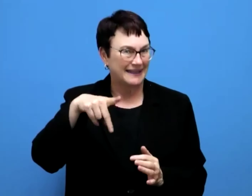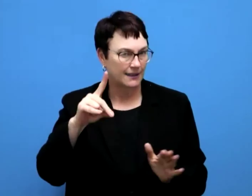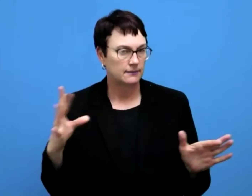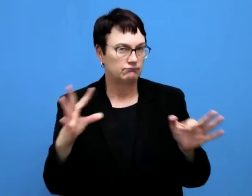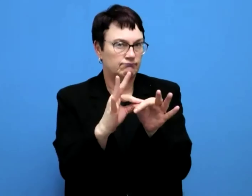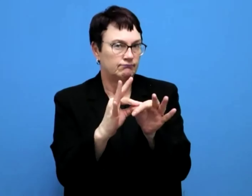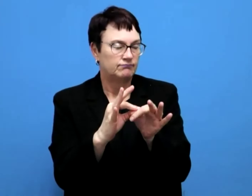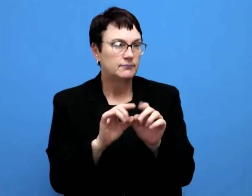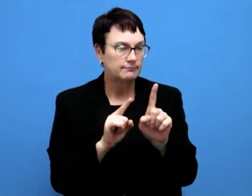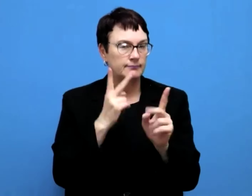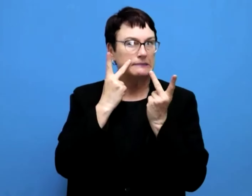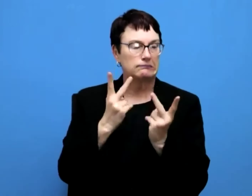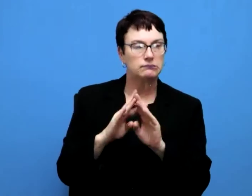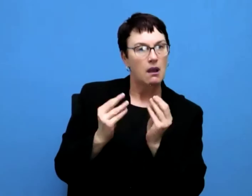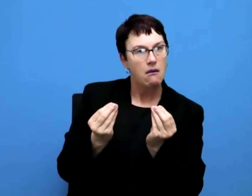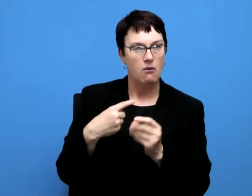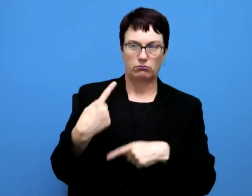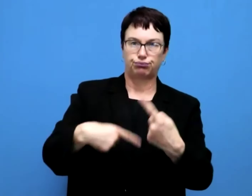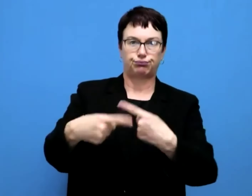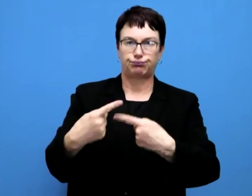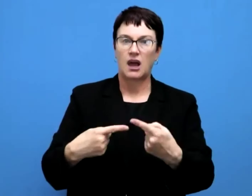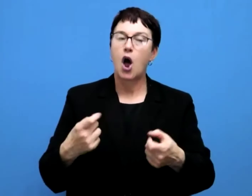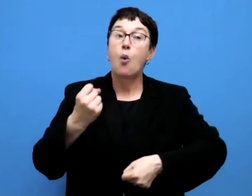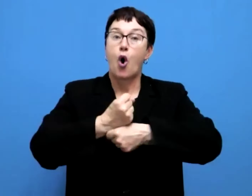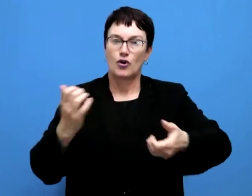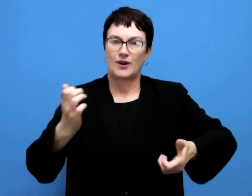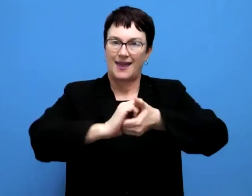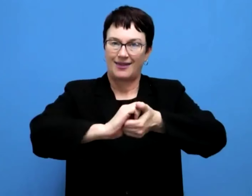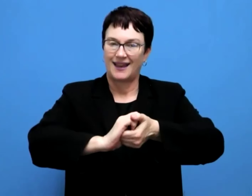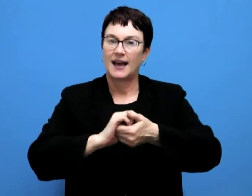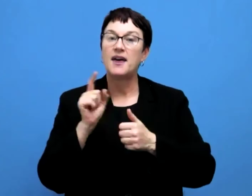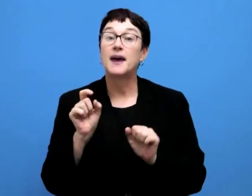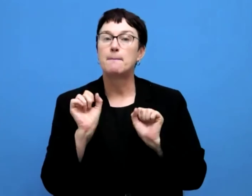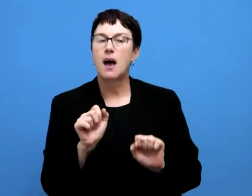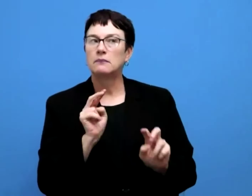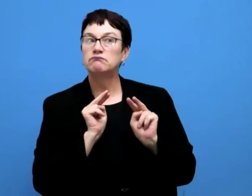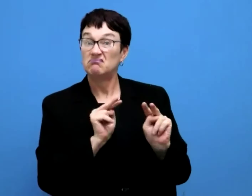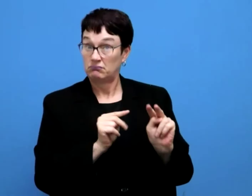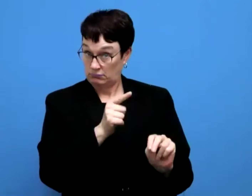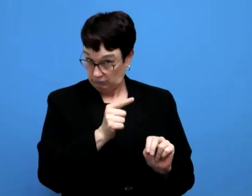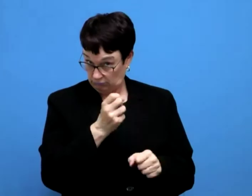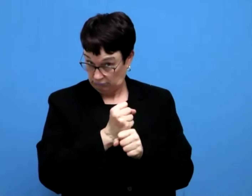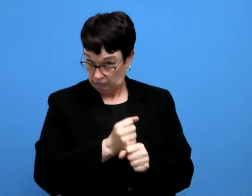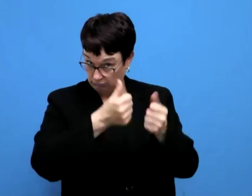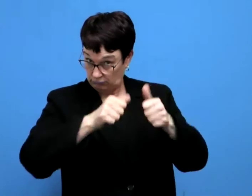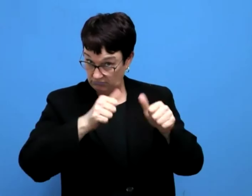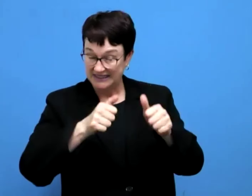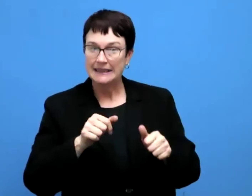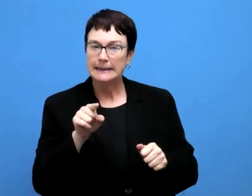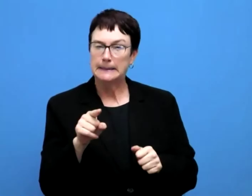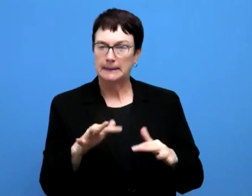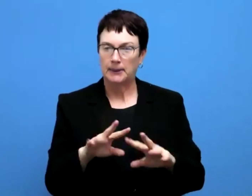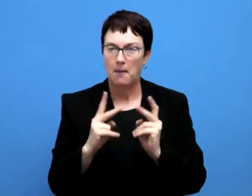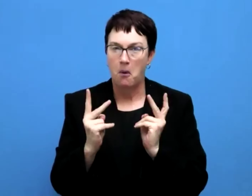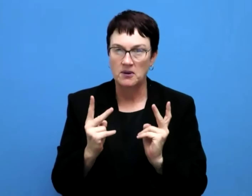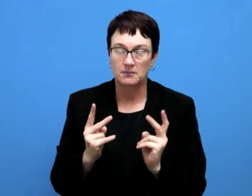see and set up the accountability mechanisms they need to see these through. Examples of success with our programme is where OPD partners have pushed